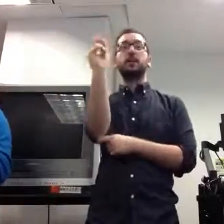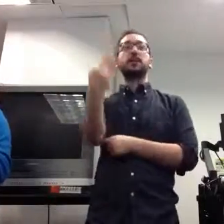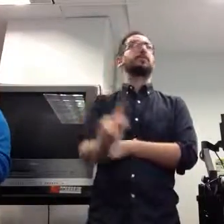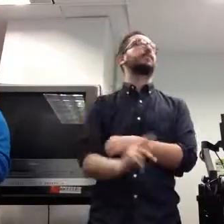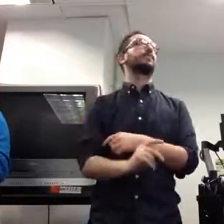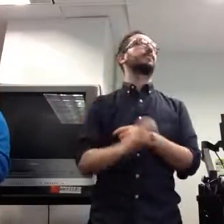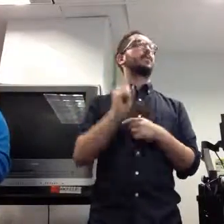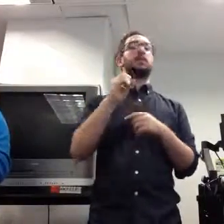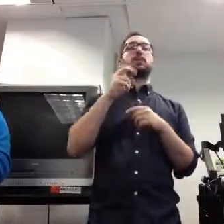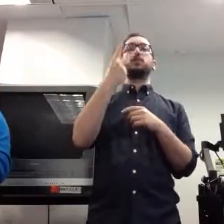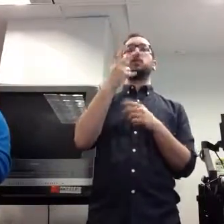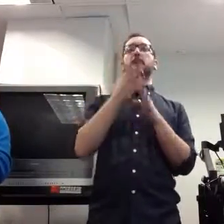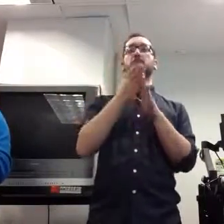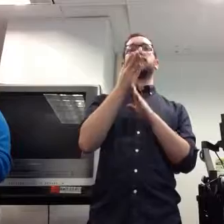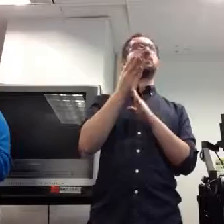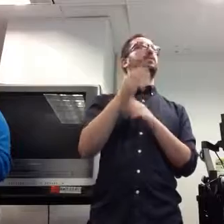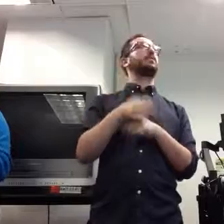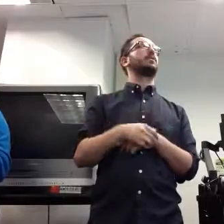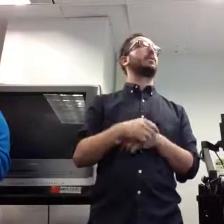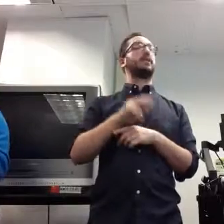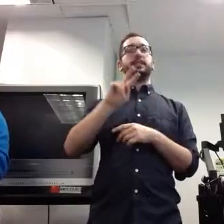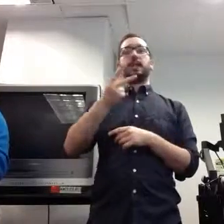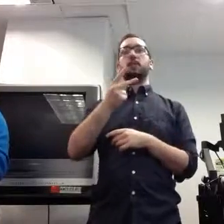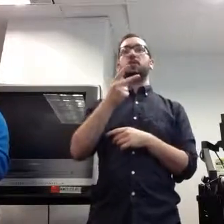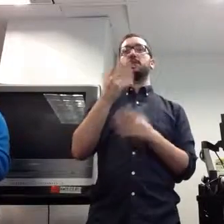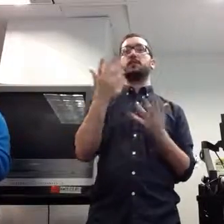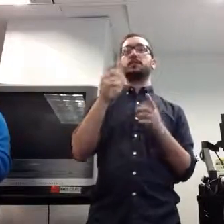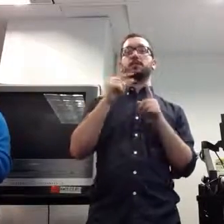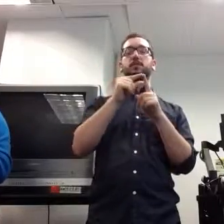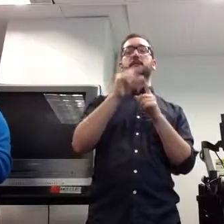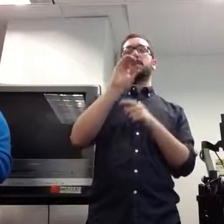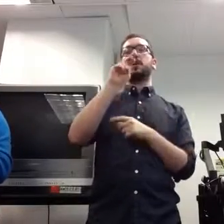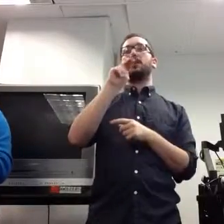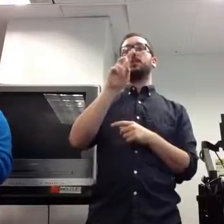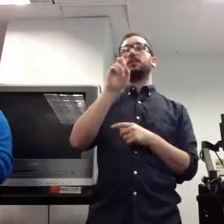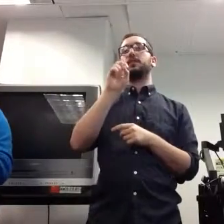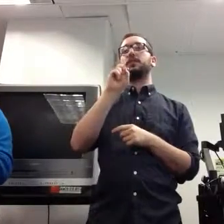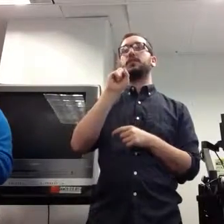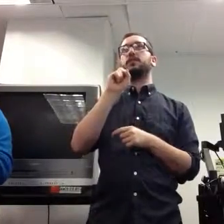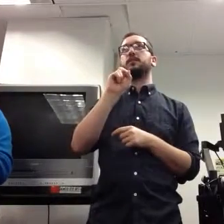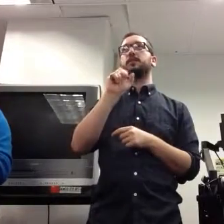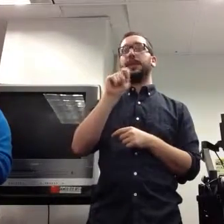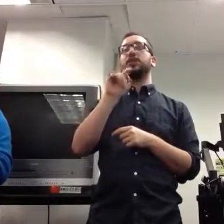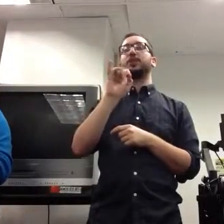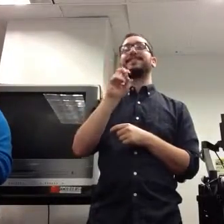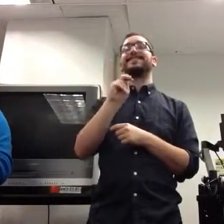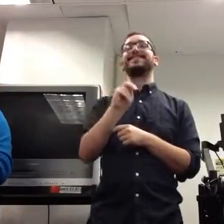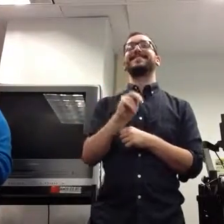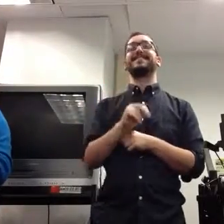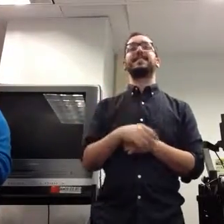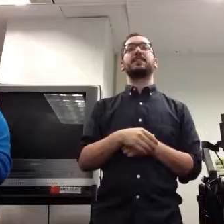looking at evaporation, and this is the second one, condensation. Basically, you can say that these two are opposites. You